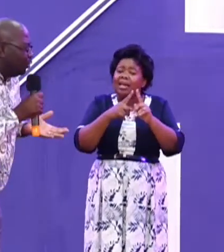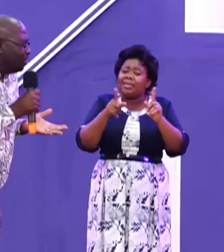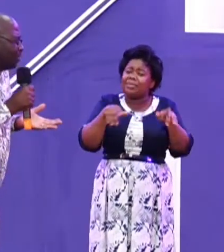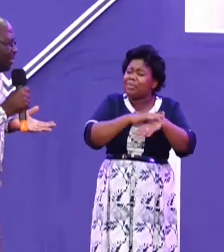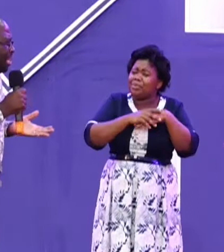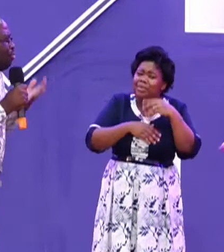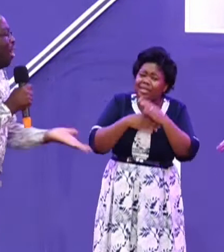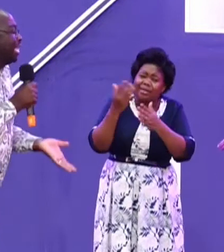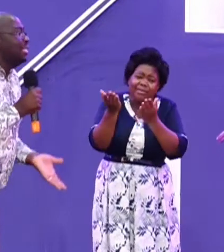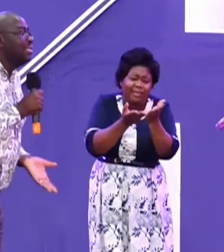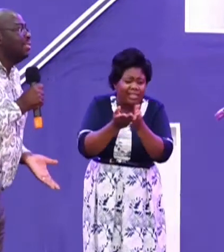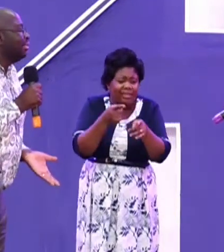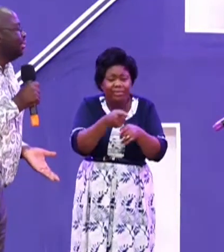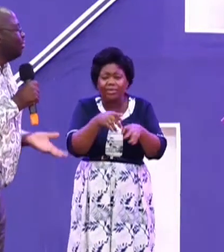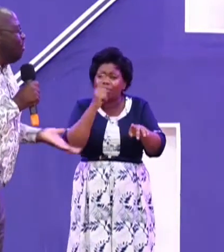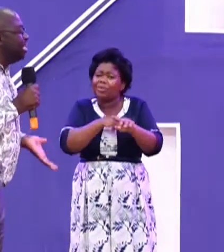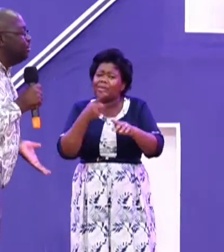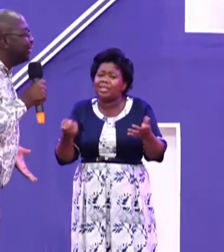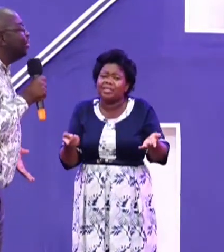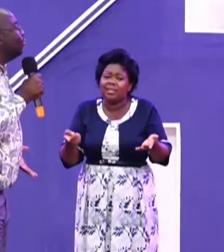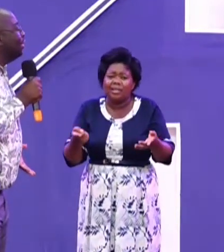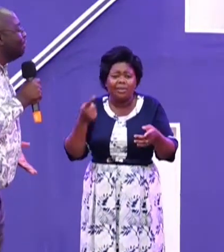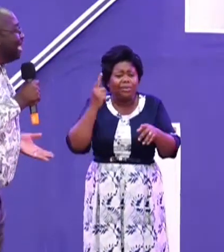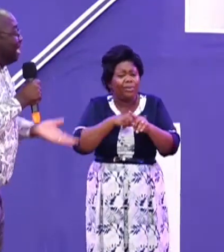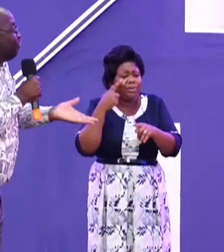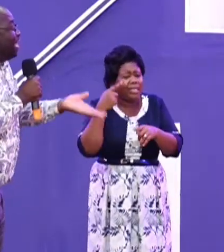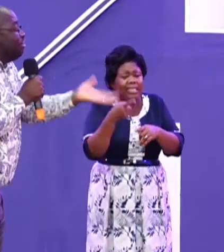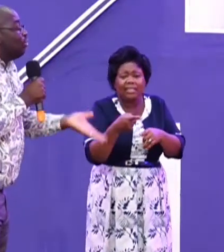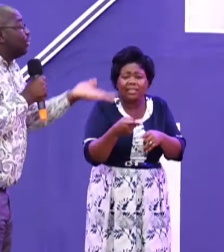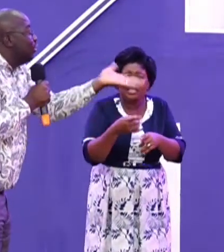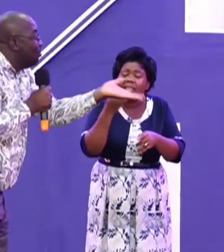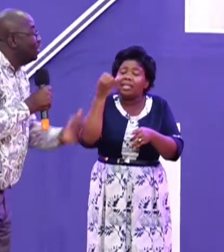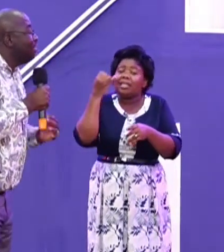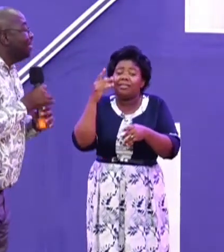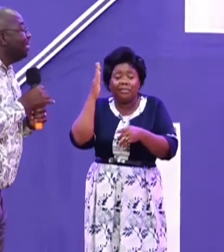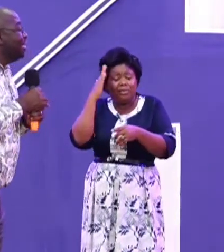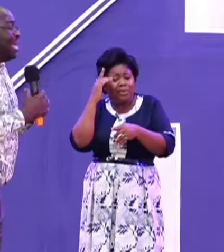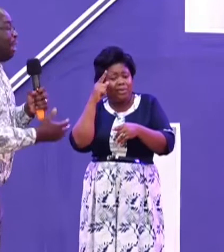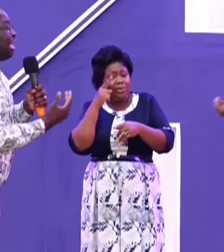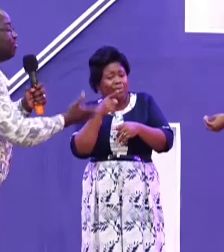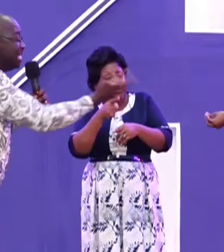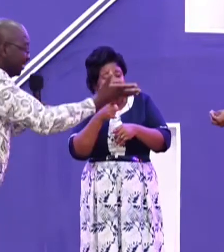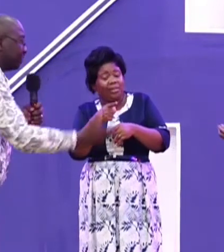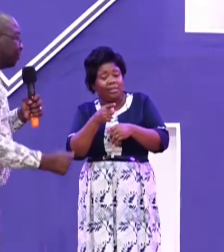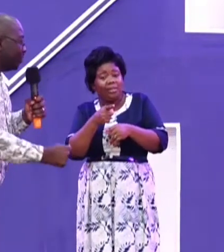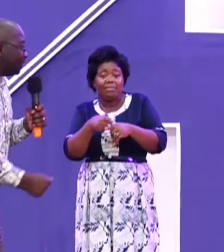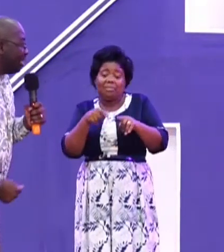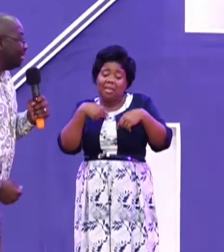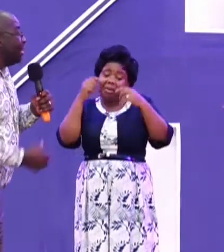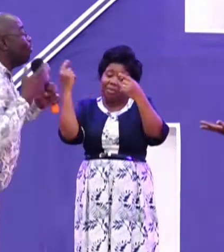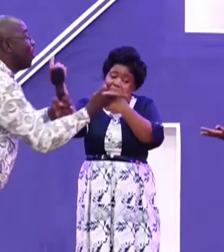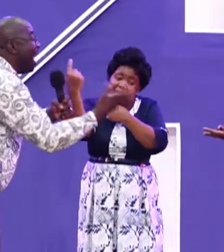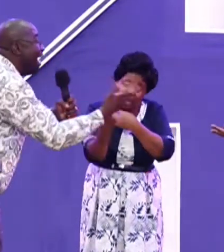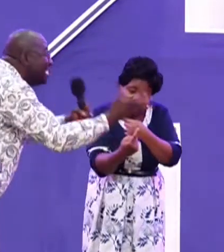to you? When did we see you? If I knew it was you, I would have ministered to